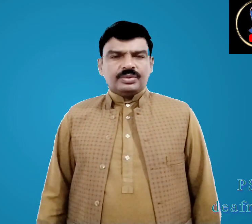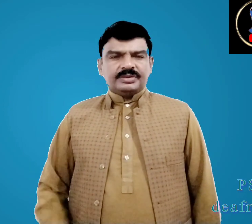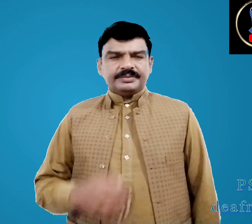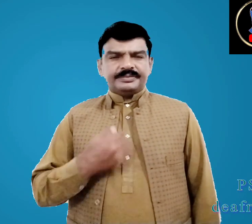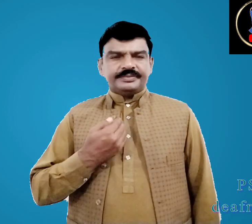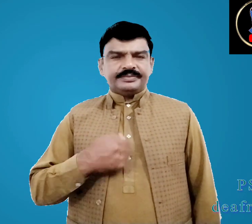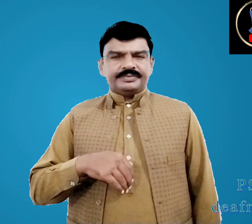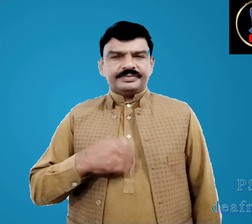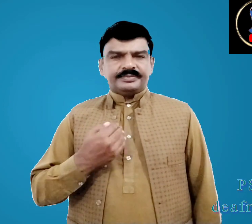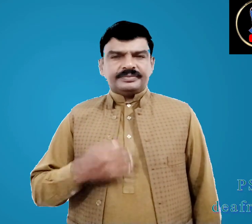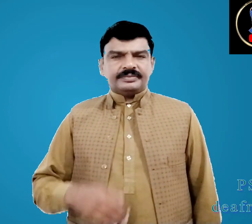own,